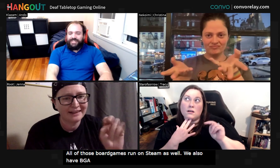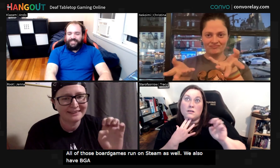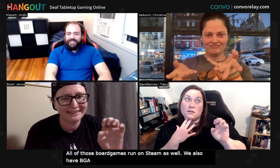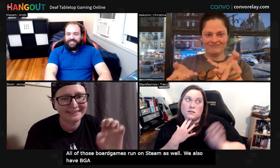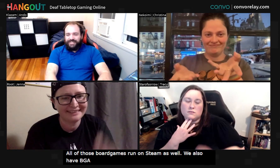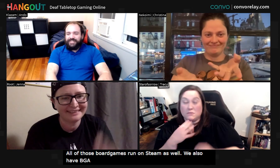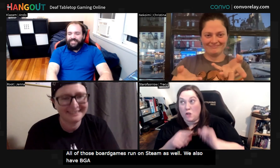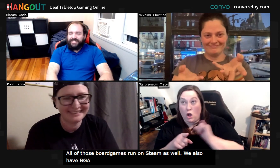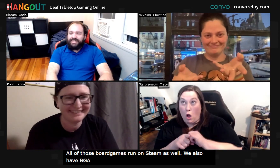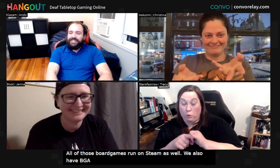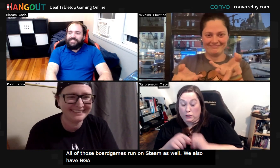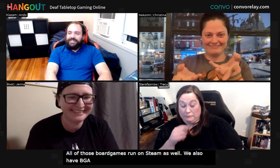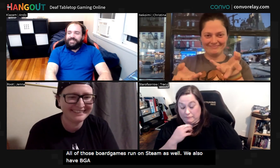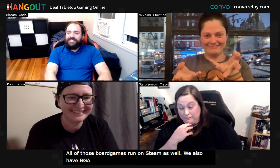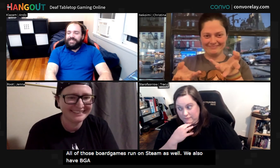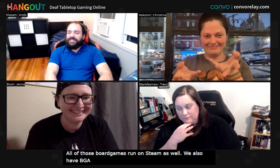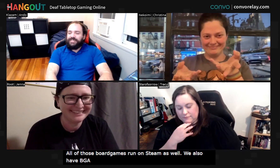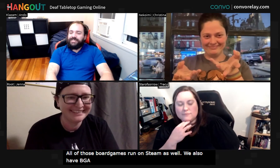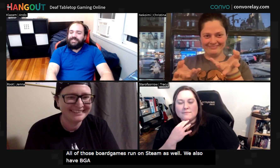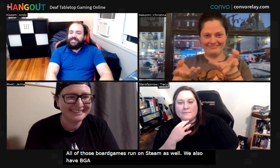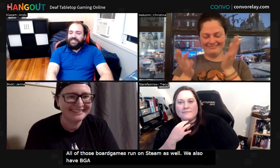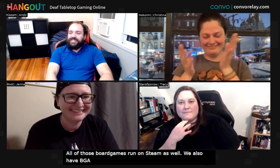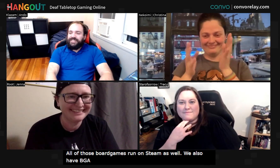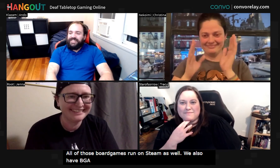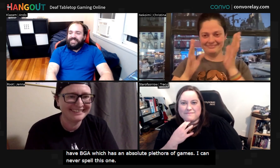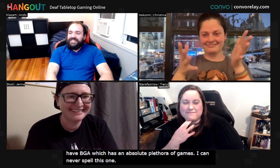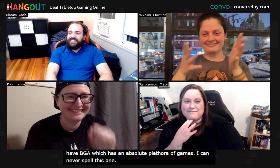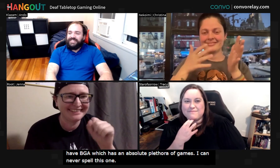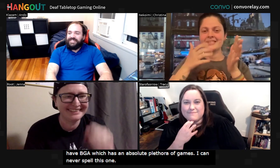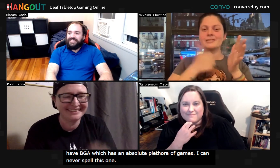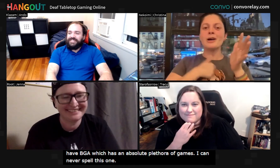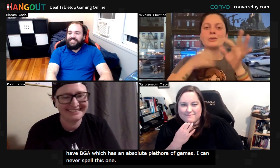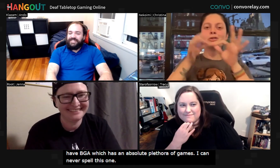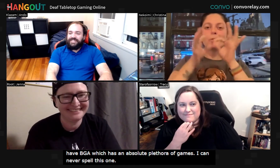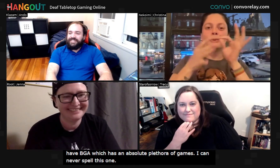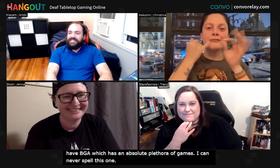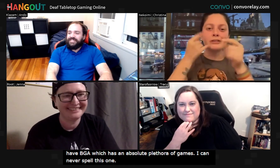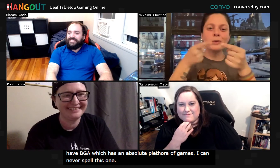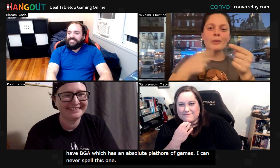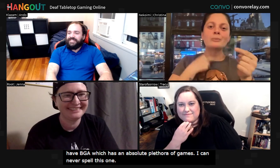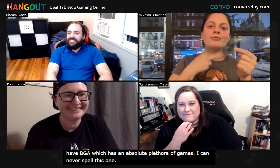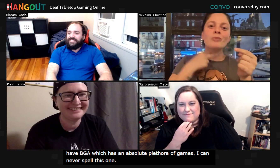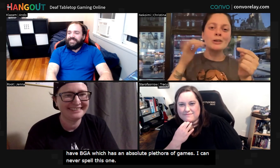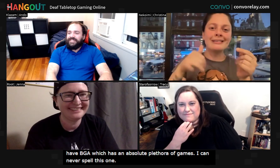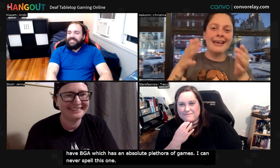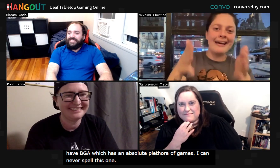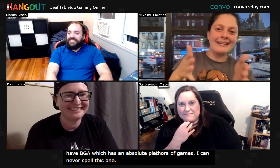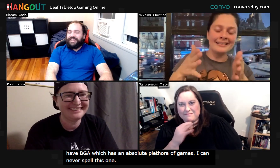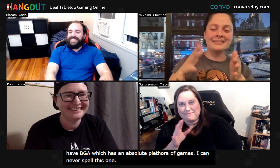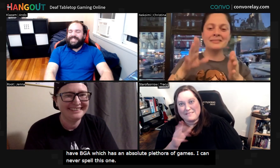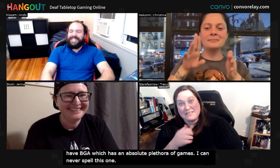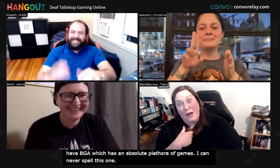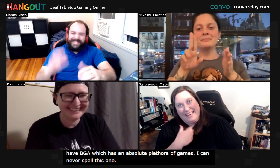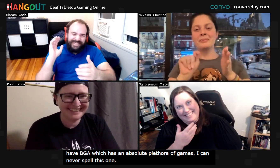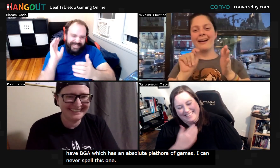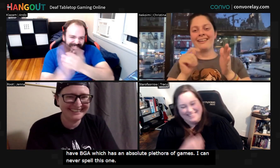Carso. Kerosene? Yeah. Yeah. Sorry if you're struggling trying to voice